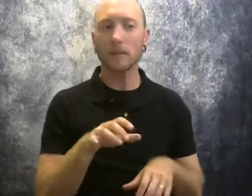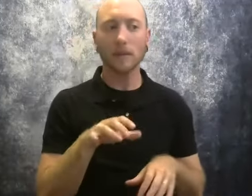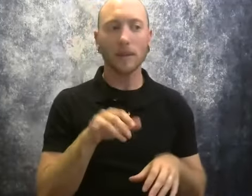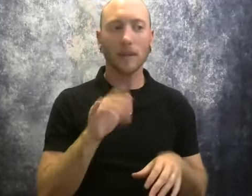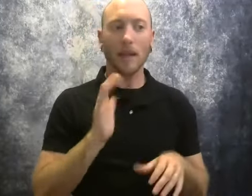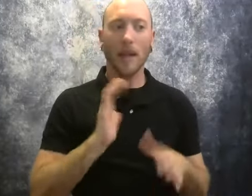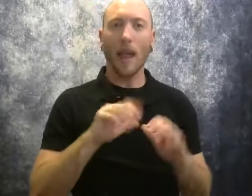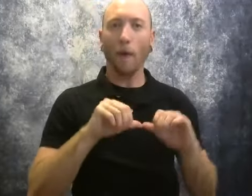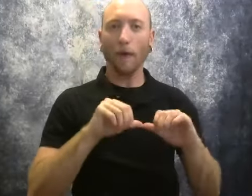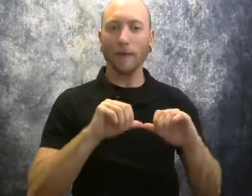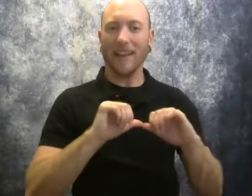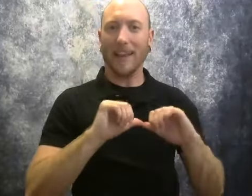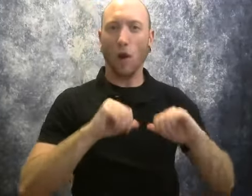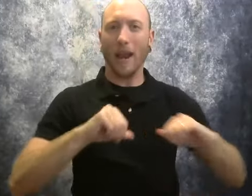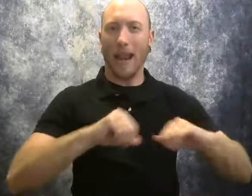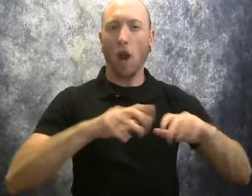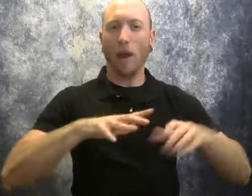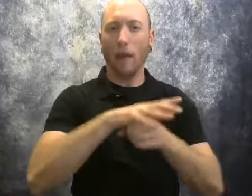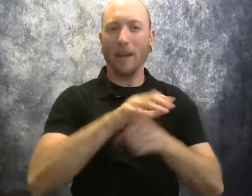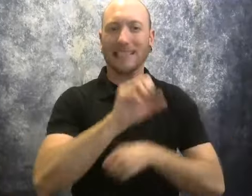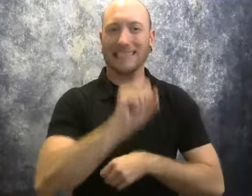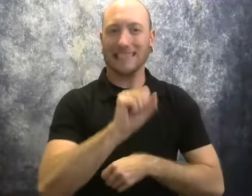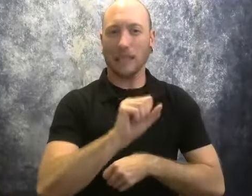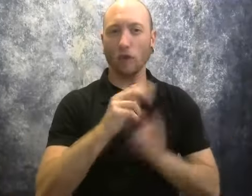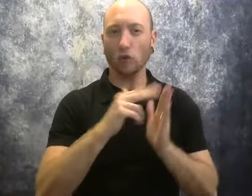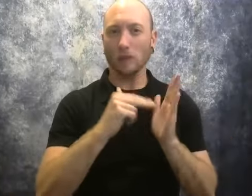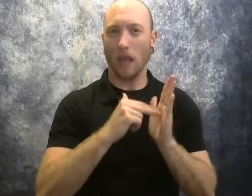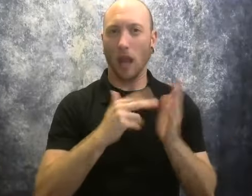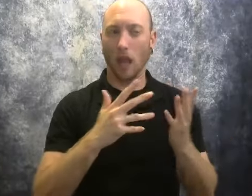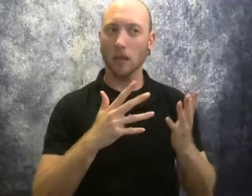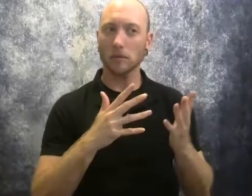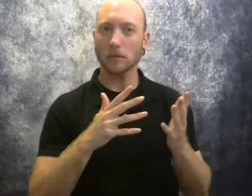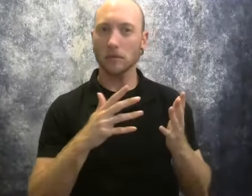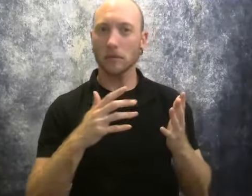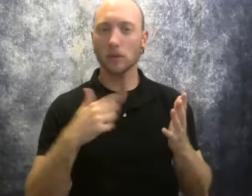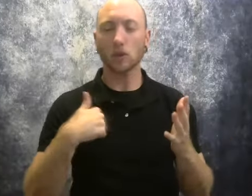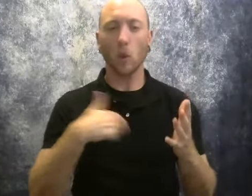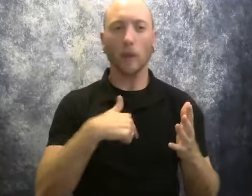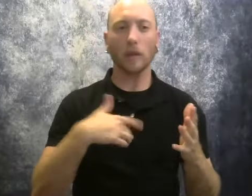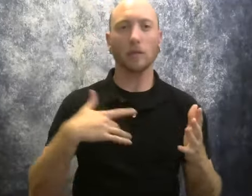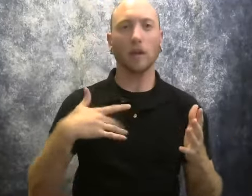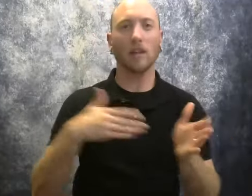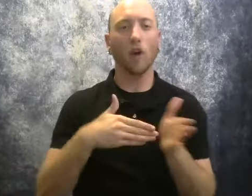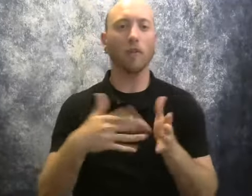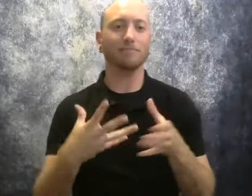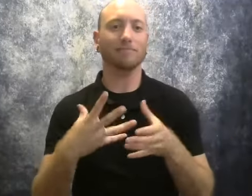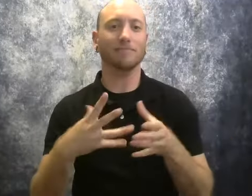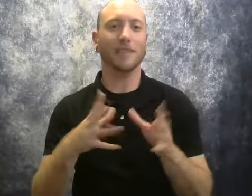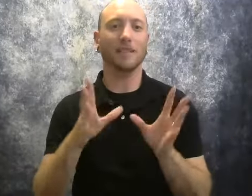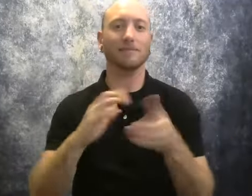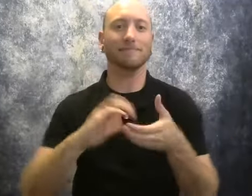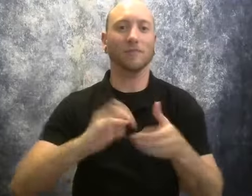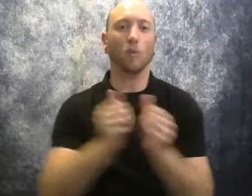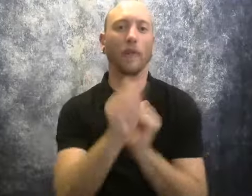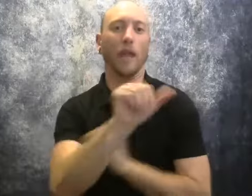rep. And in our area, which is the bottom half of the South Island, we used to go to assemblies with